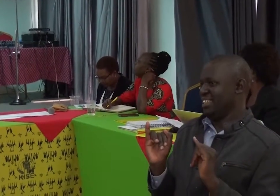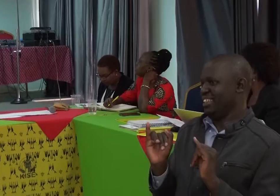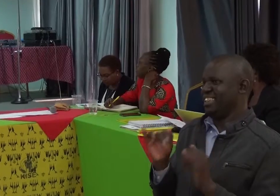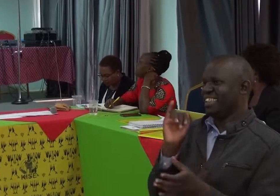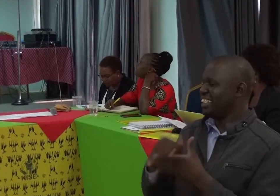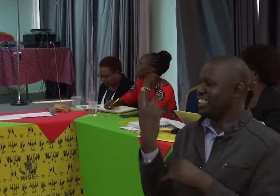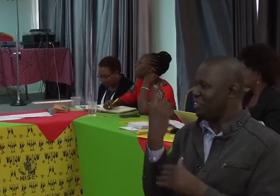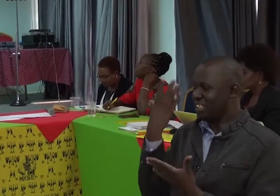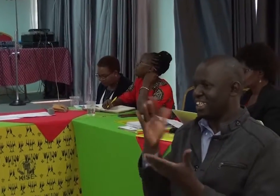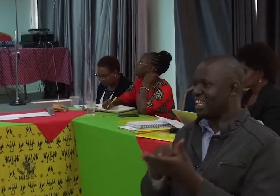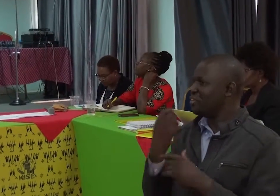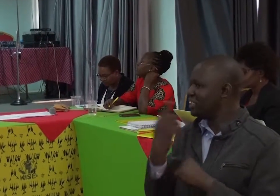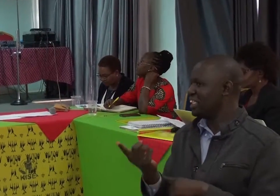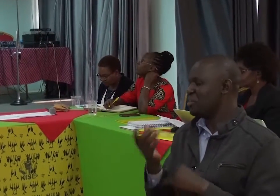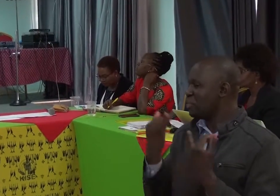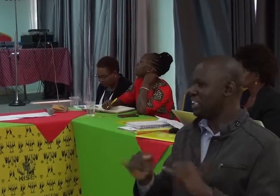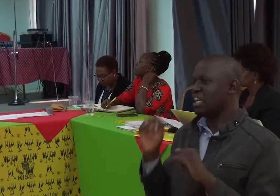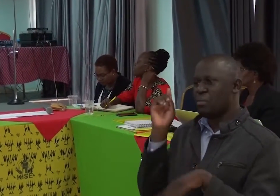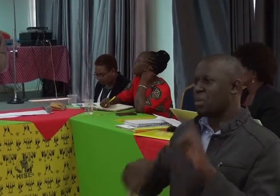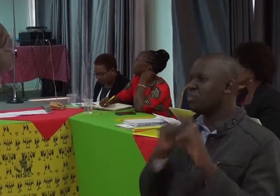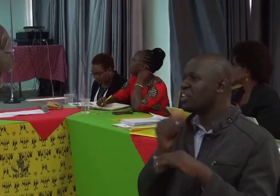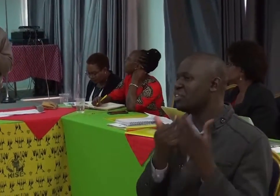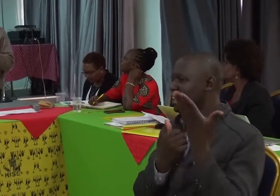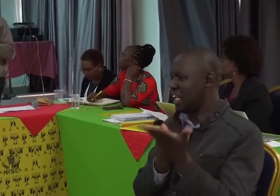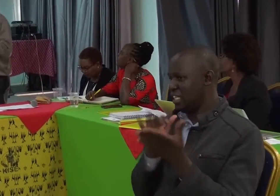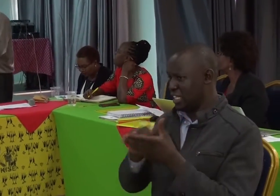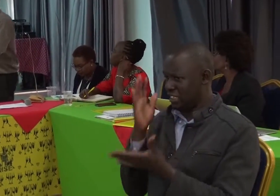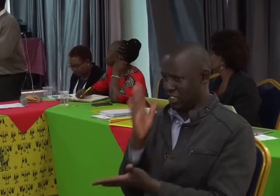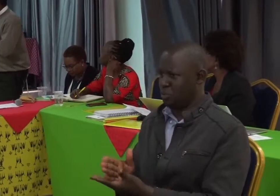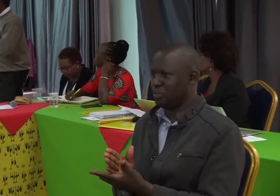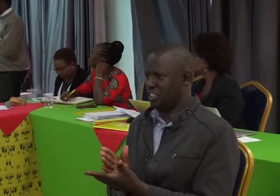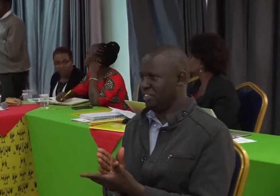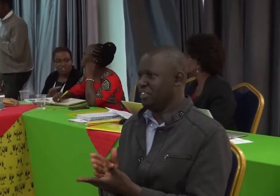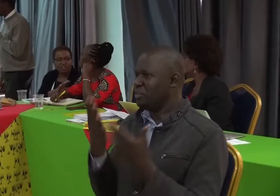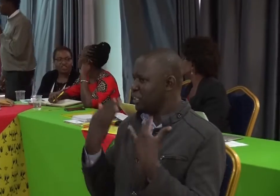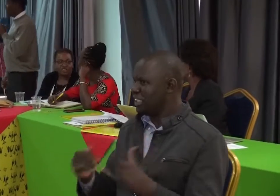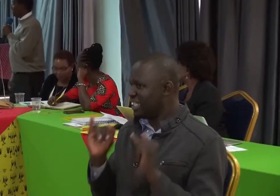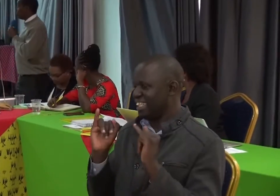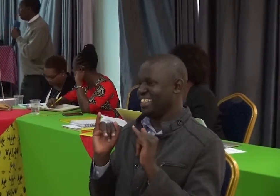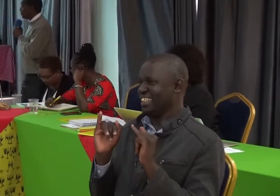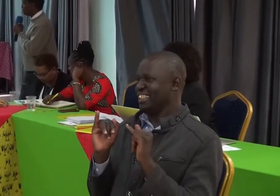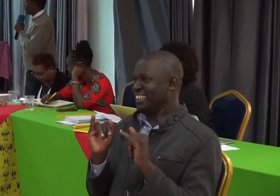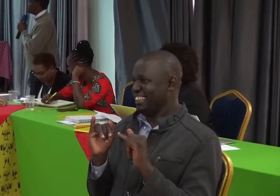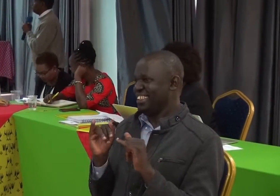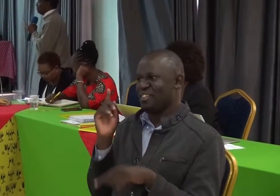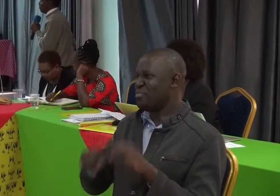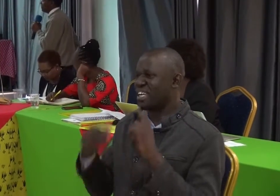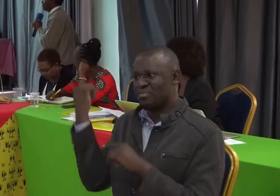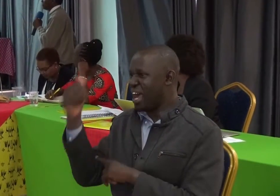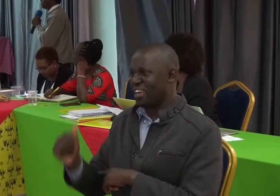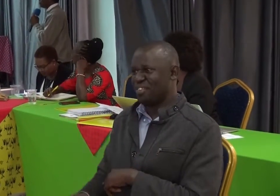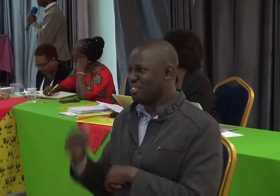statement. We are trying. We are not yet there. Yes. We are trying. Let's move on.